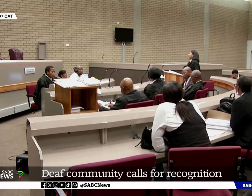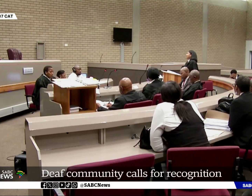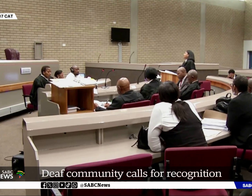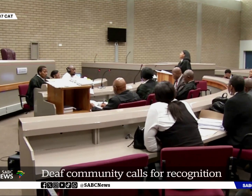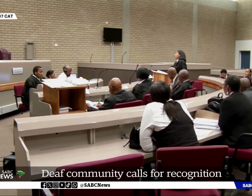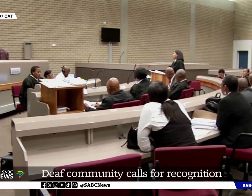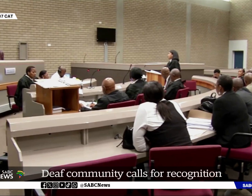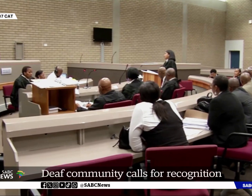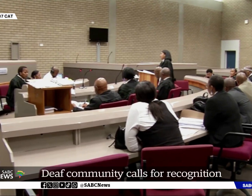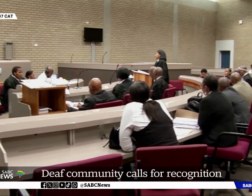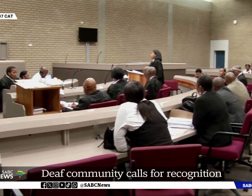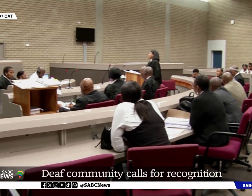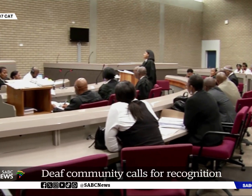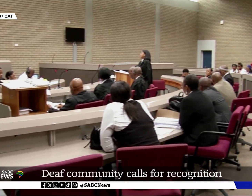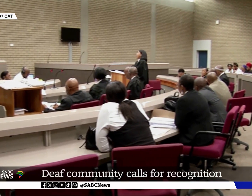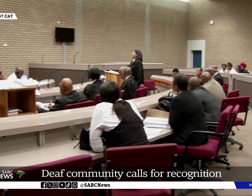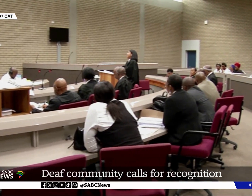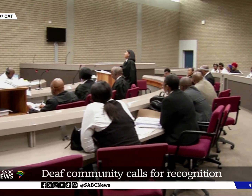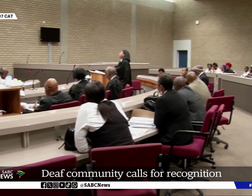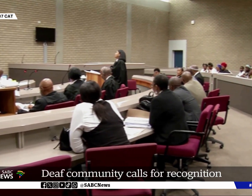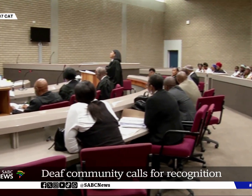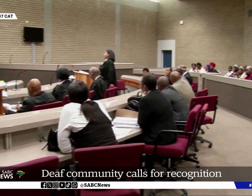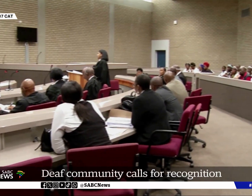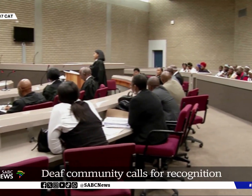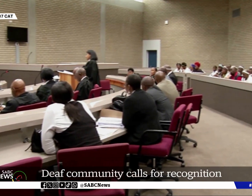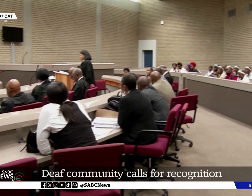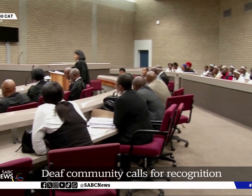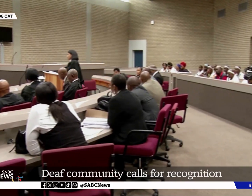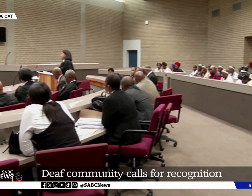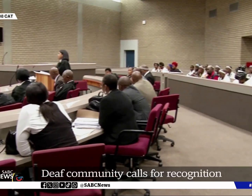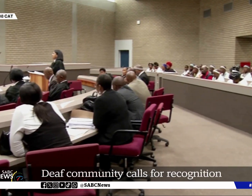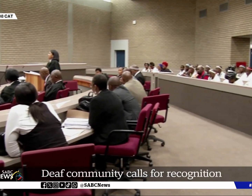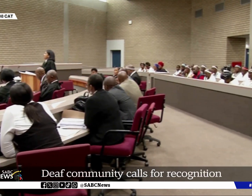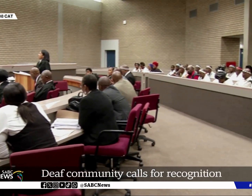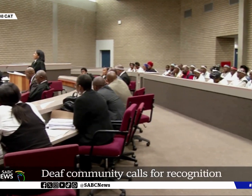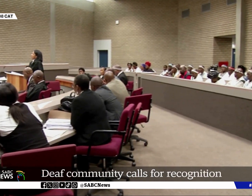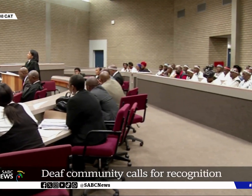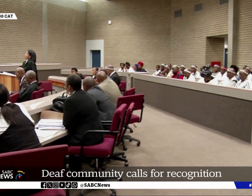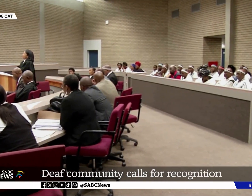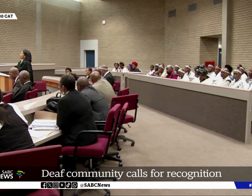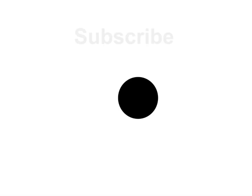dialect outside of Mthatha. Kululeko Nyembezi, SABC News, Mthatha.